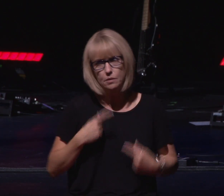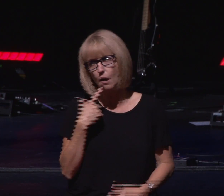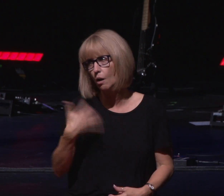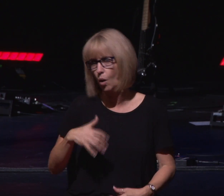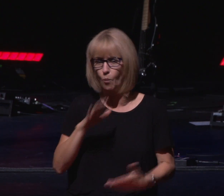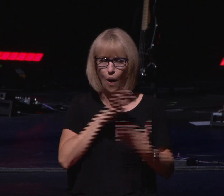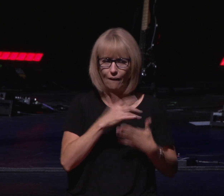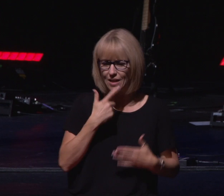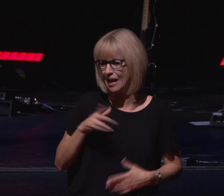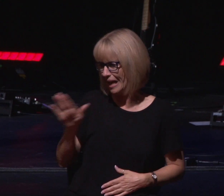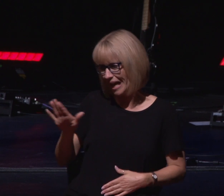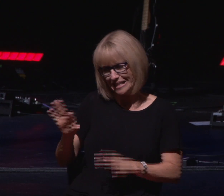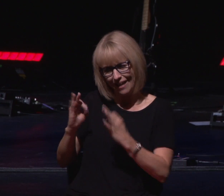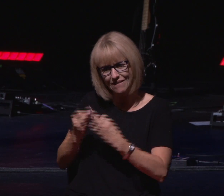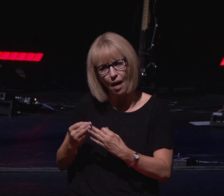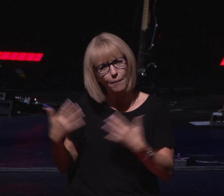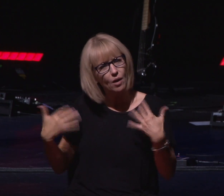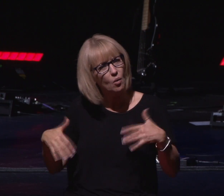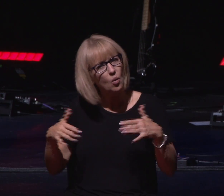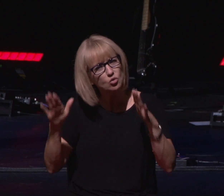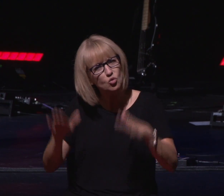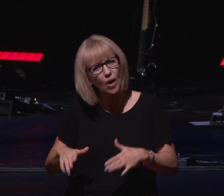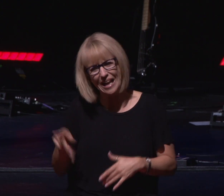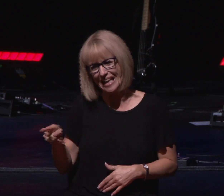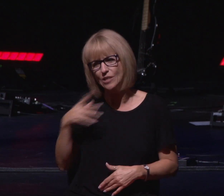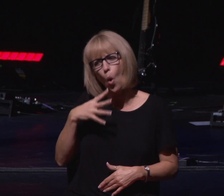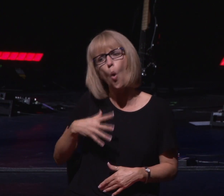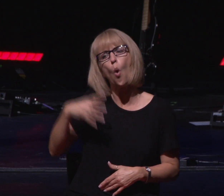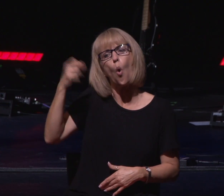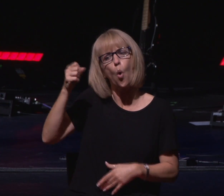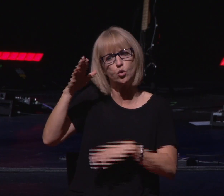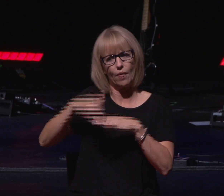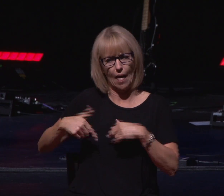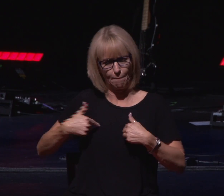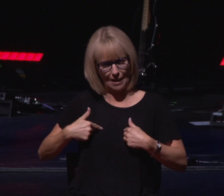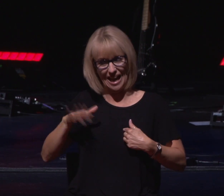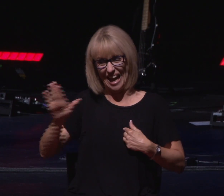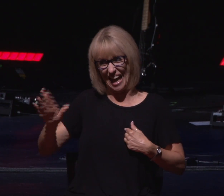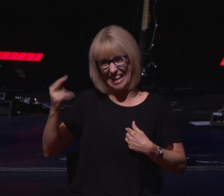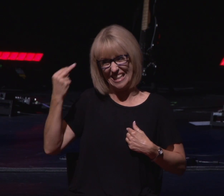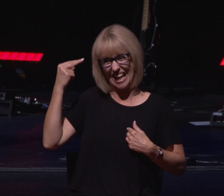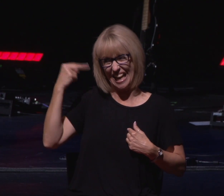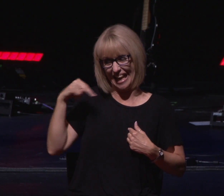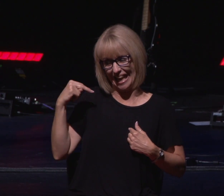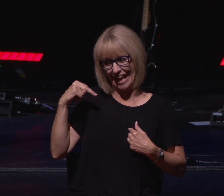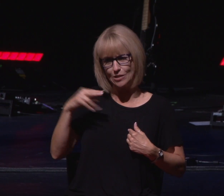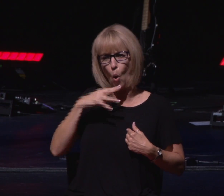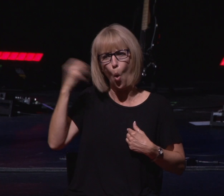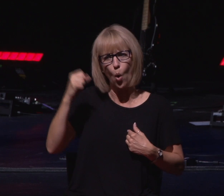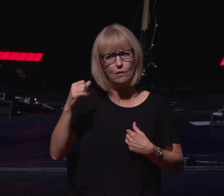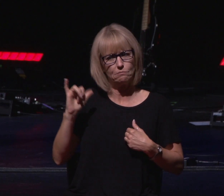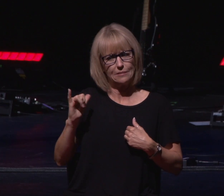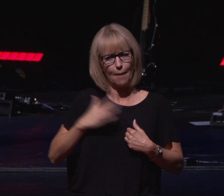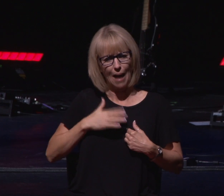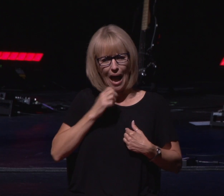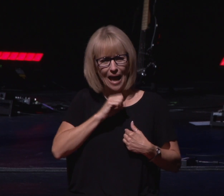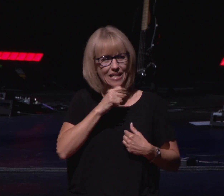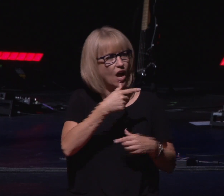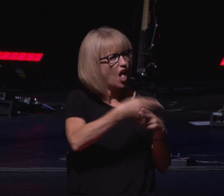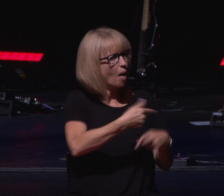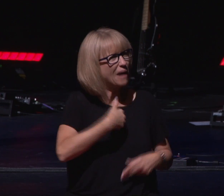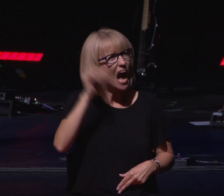great. He's a little bit older than me, so he has nieces that are my age, and they're like, auntie, and I'm like,